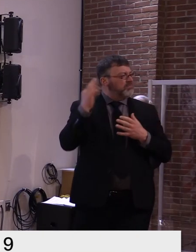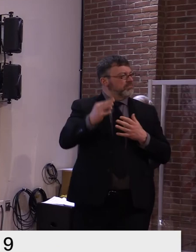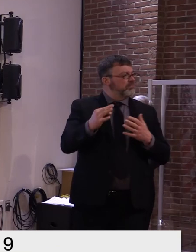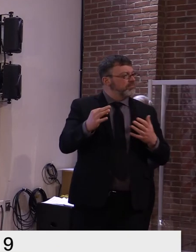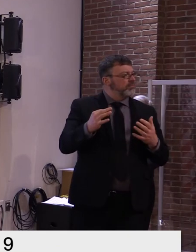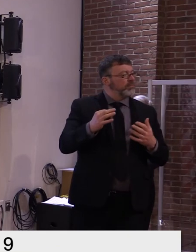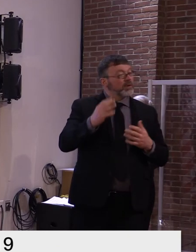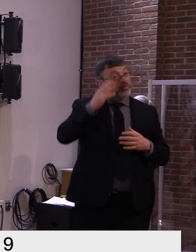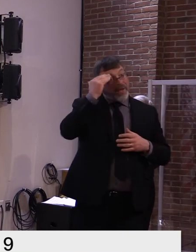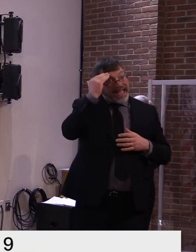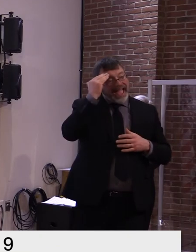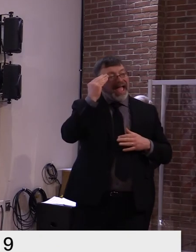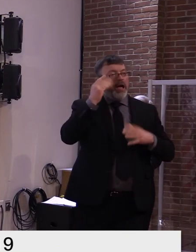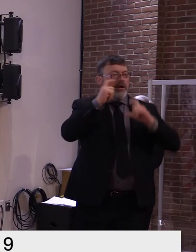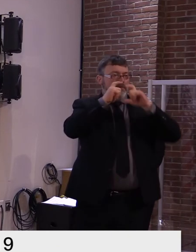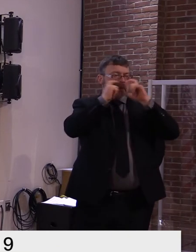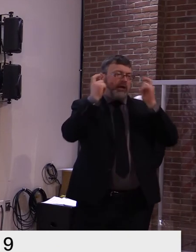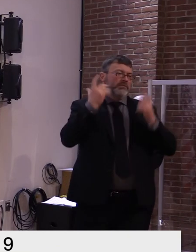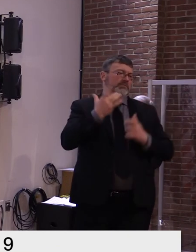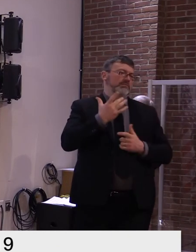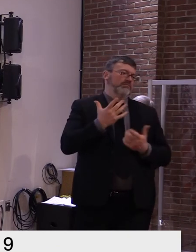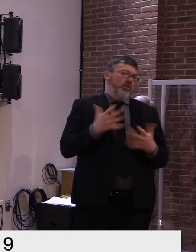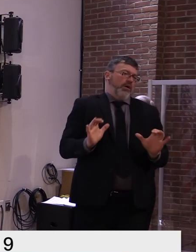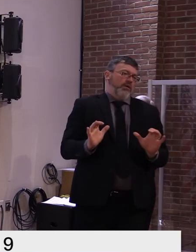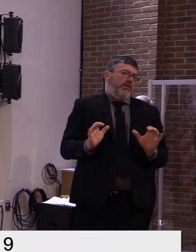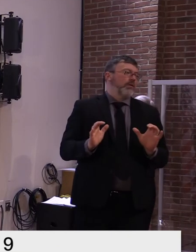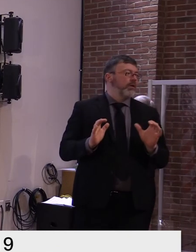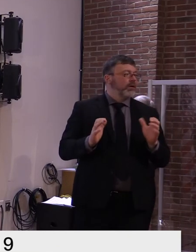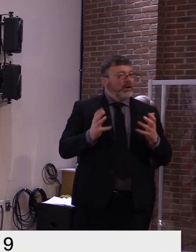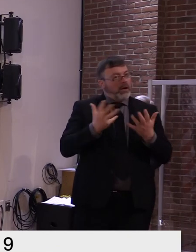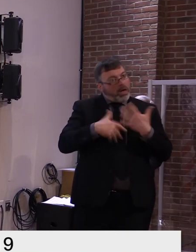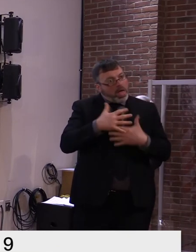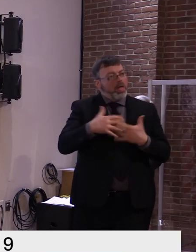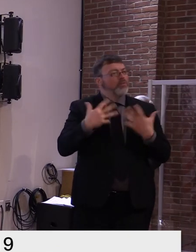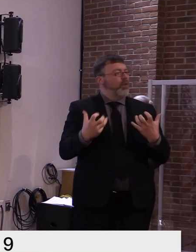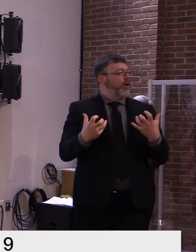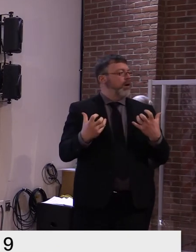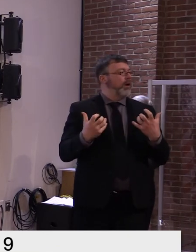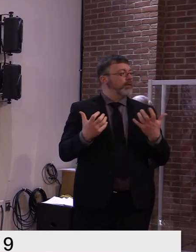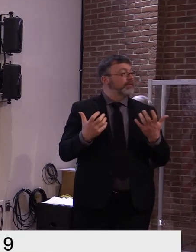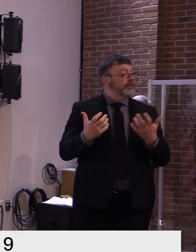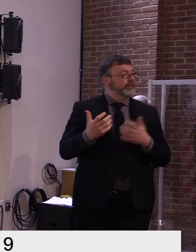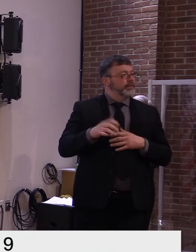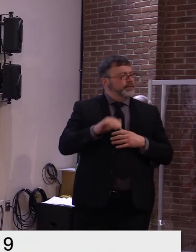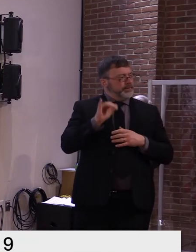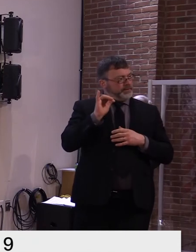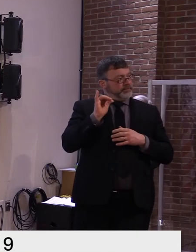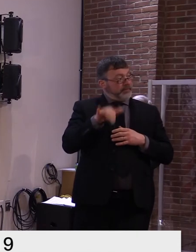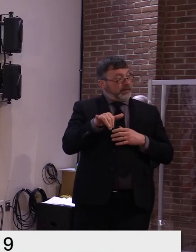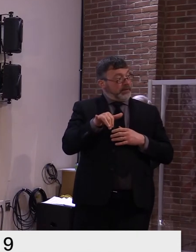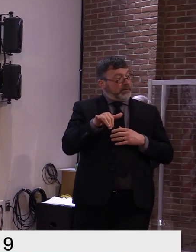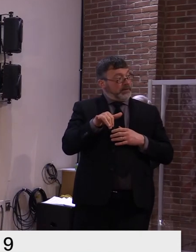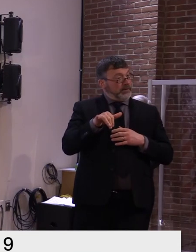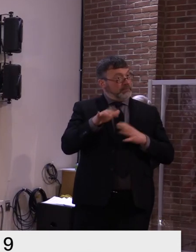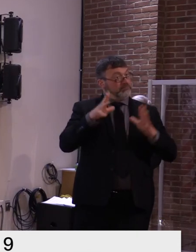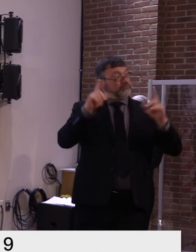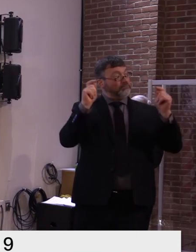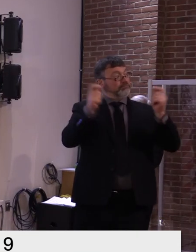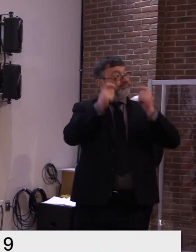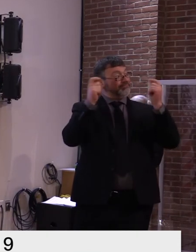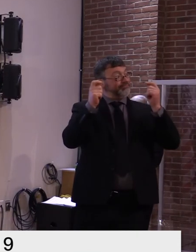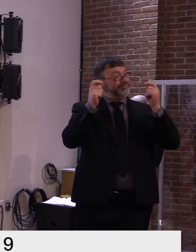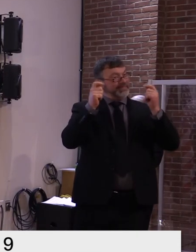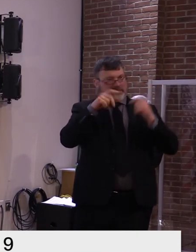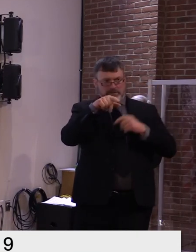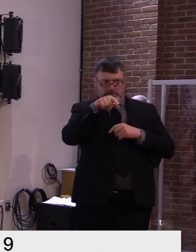those large events often require a lot of advance notice and advance planning, and there are also industries that rely on those incomes in Vermont, what is your advice